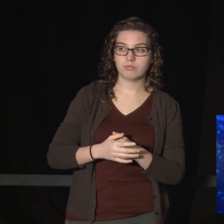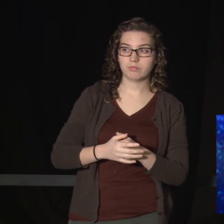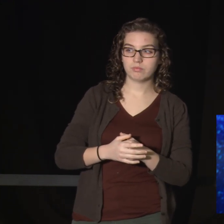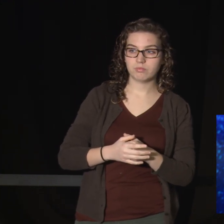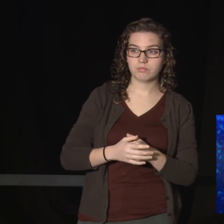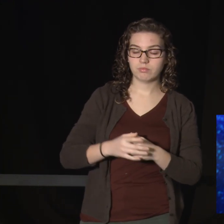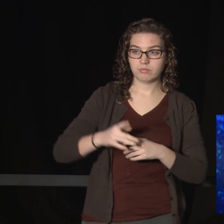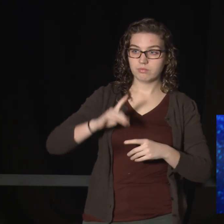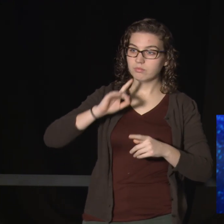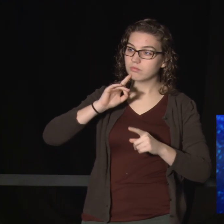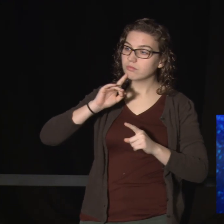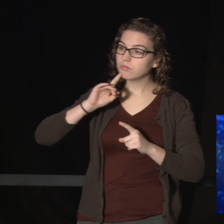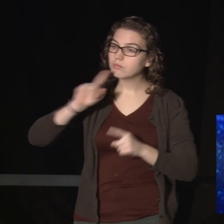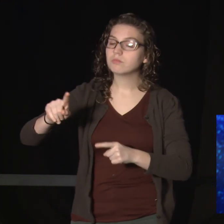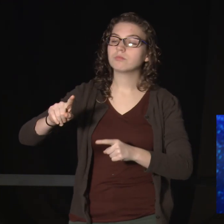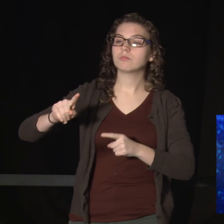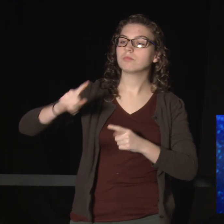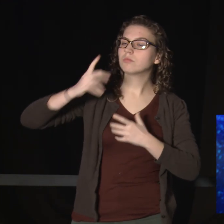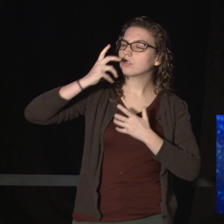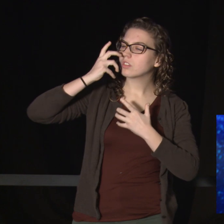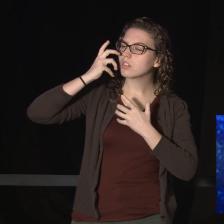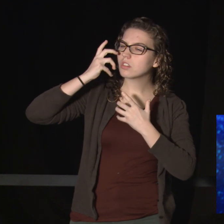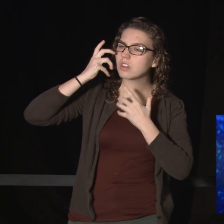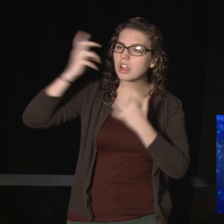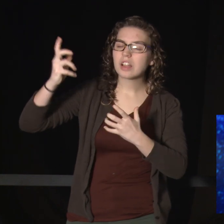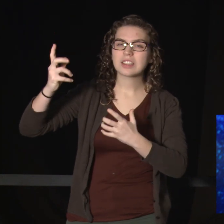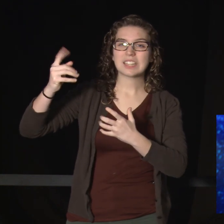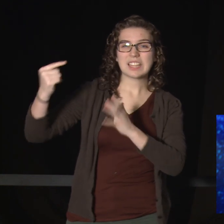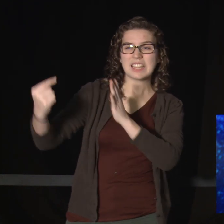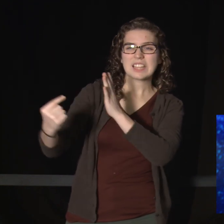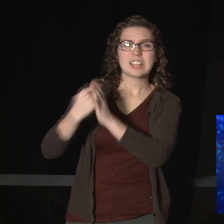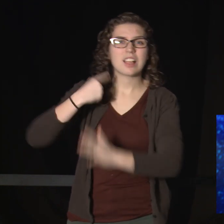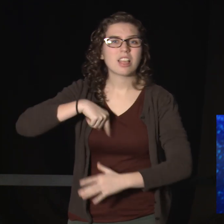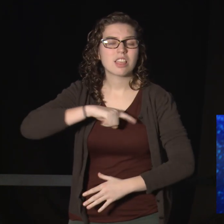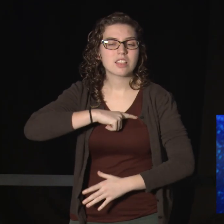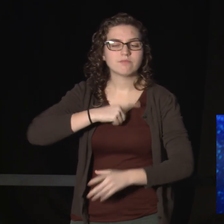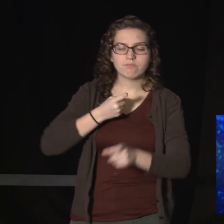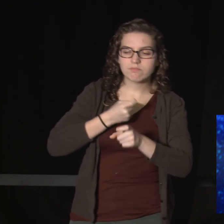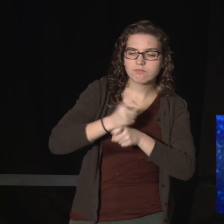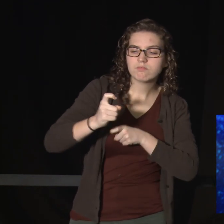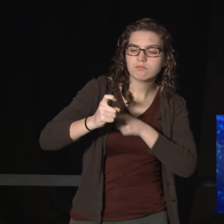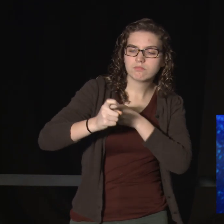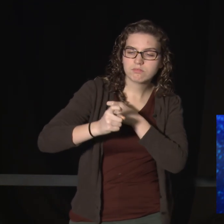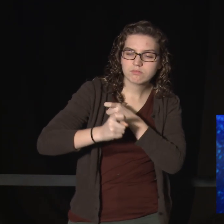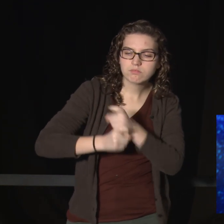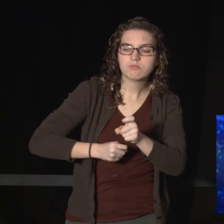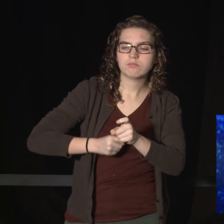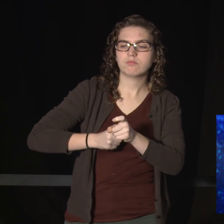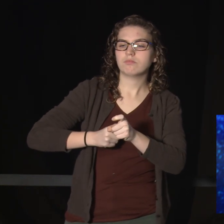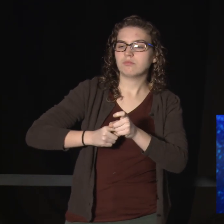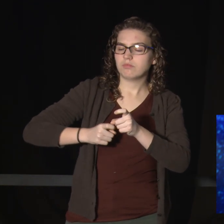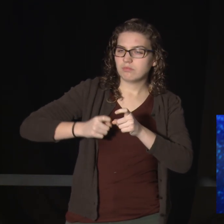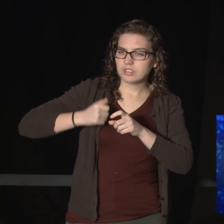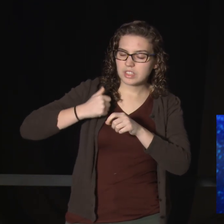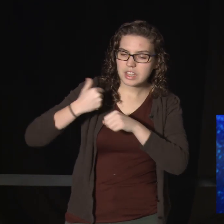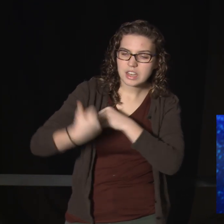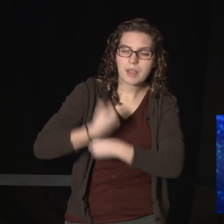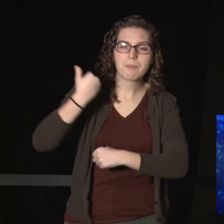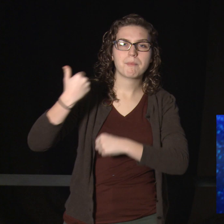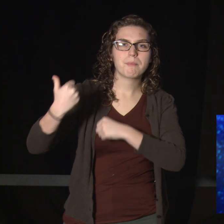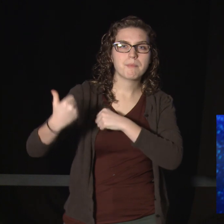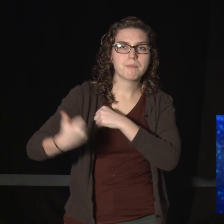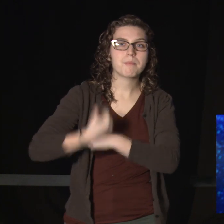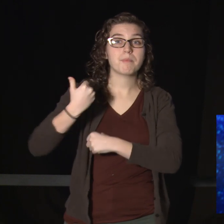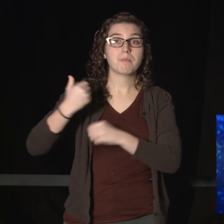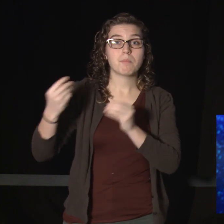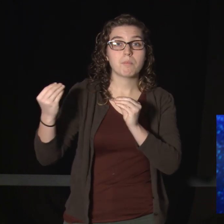Empire, Tertullian cried out, "Kill us, torture us, condemn us, grind us to dust. The more you mow